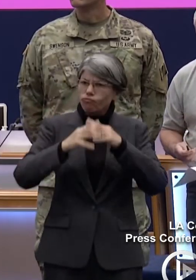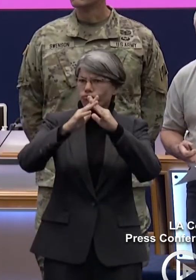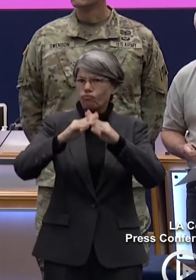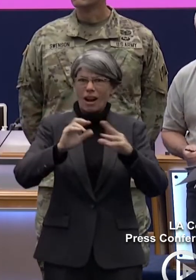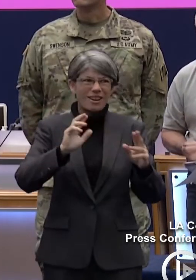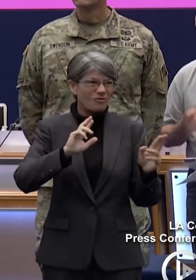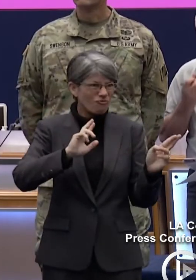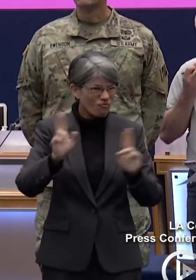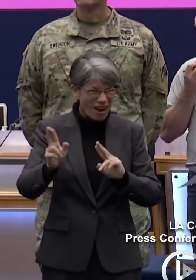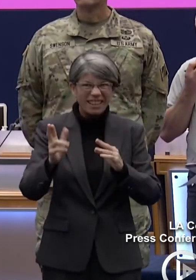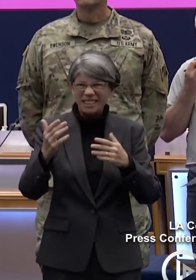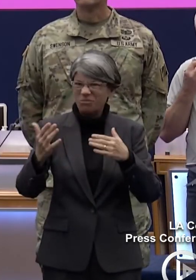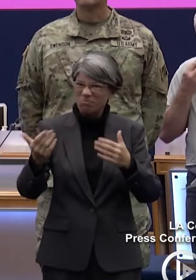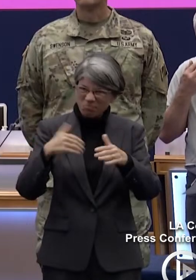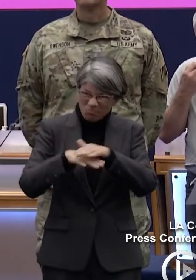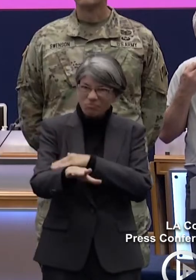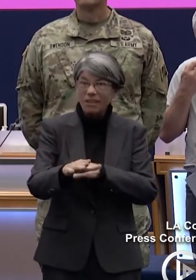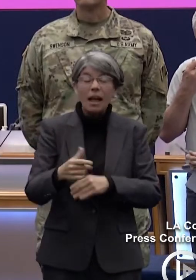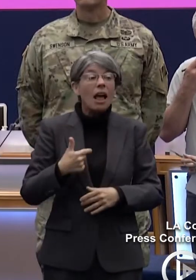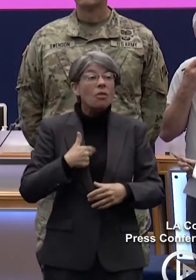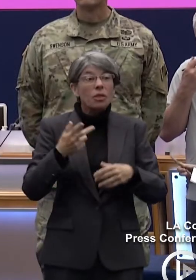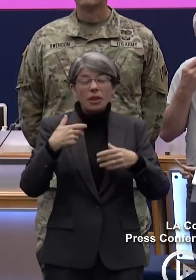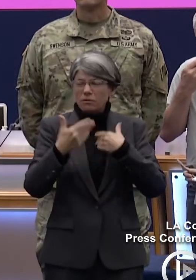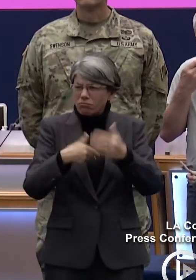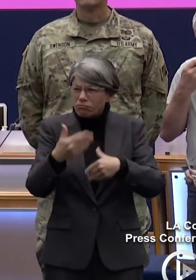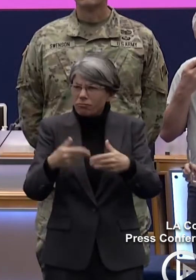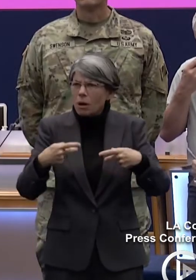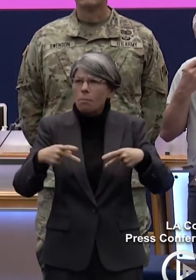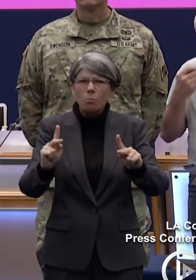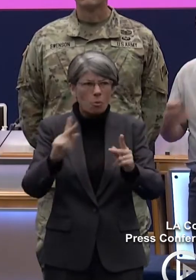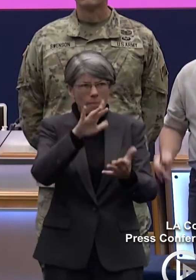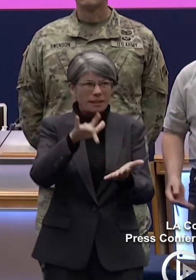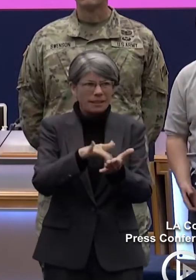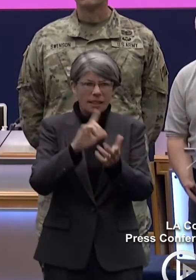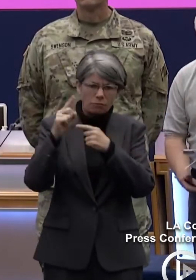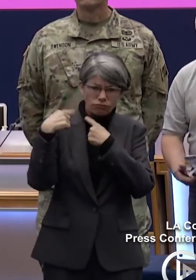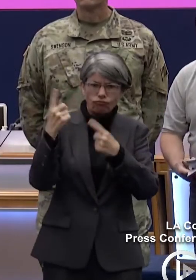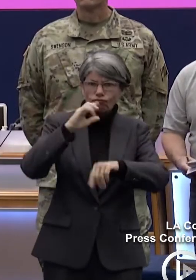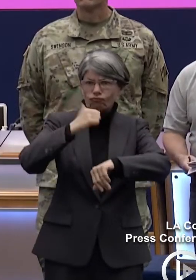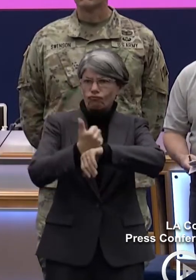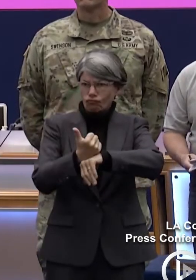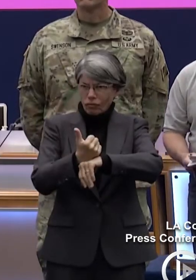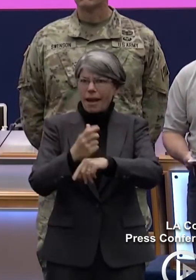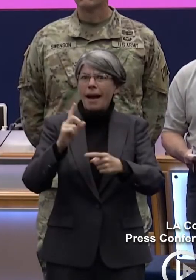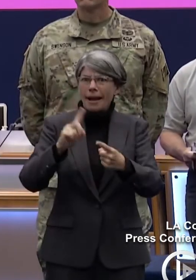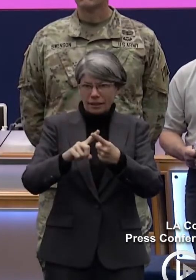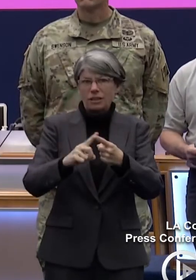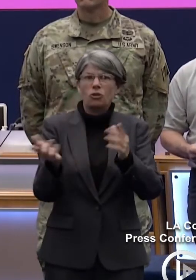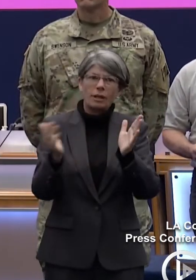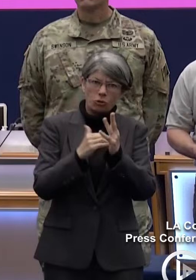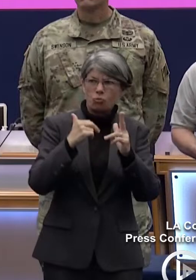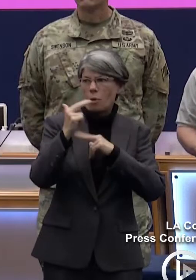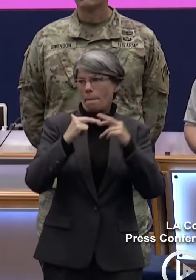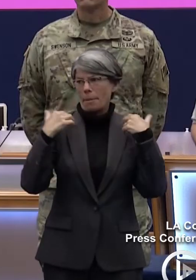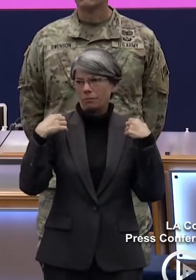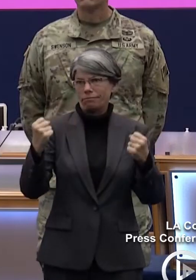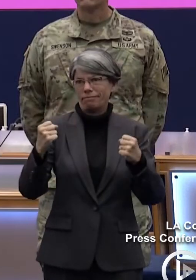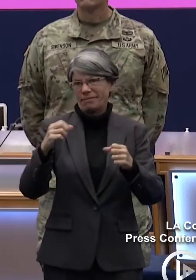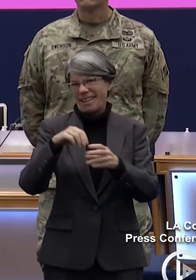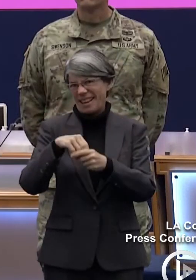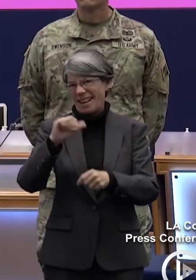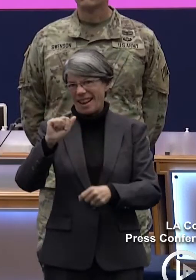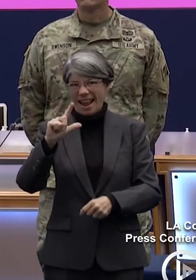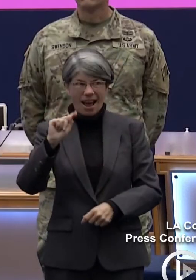this is a comprehensive permitting center which will be in the community until Altadena is rebuilt. Our